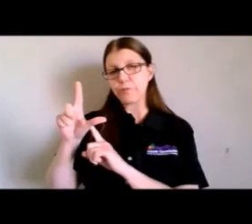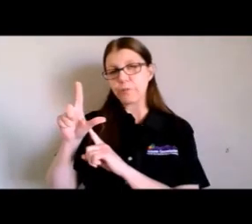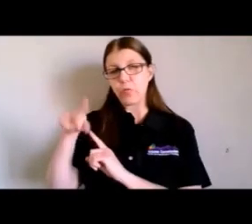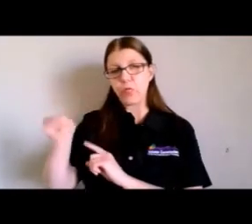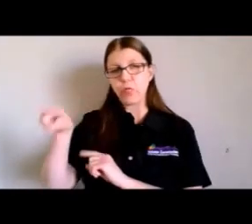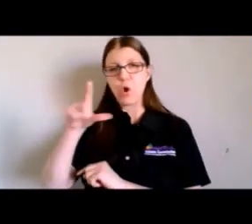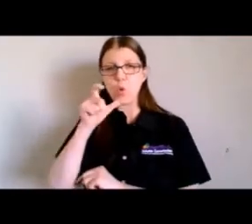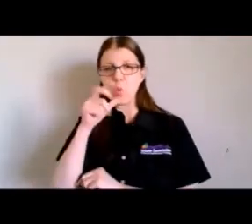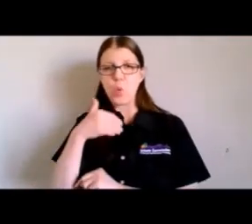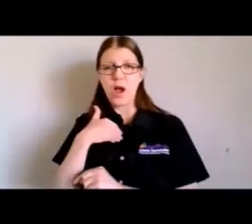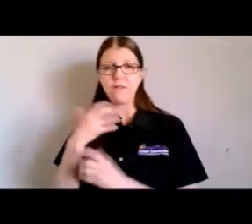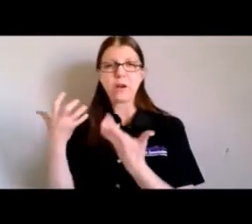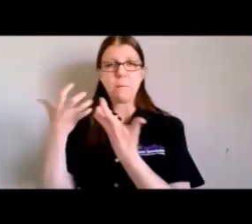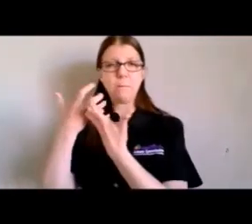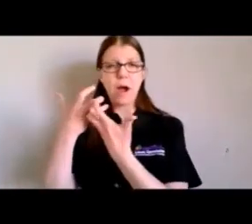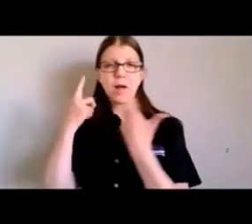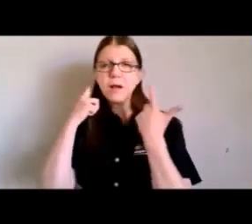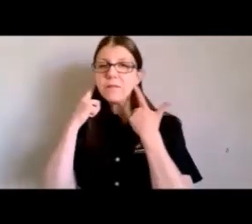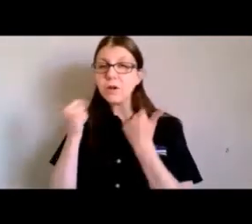visual communication.